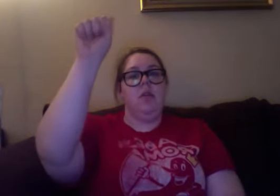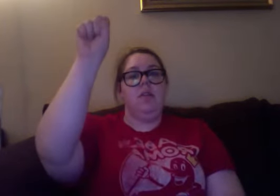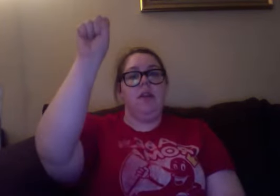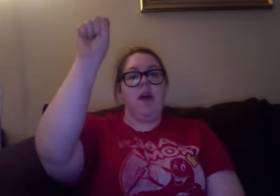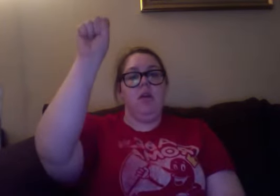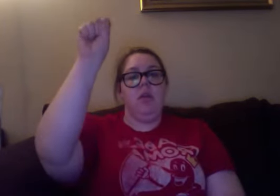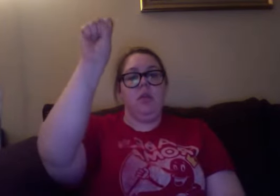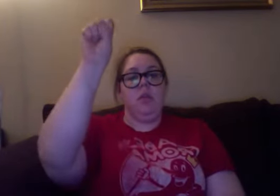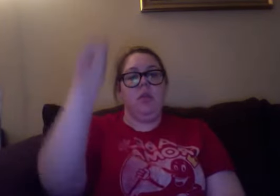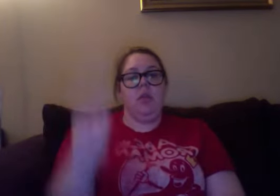South,